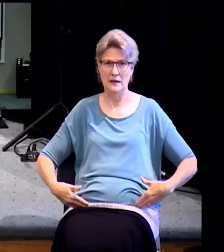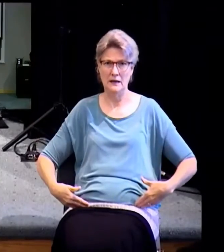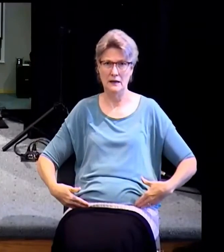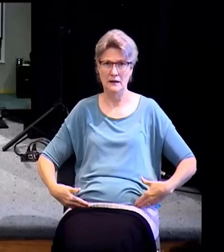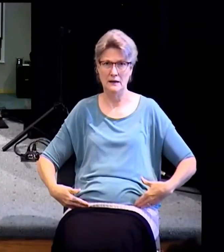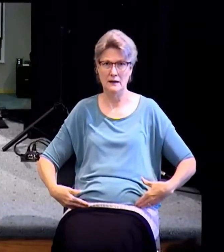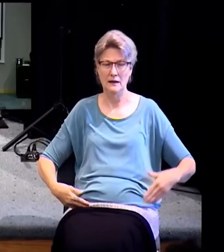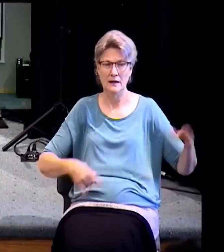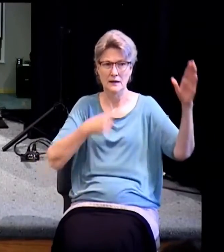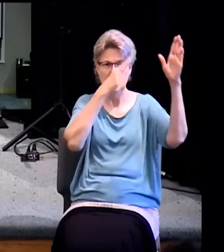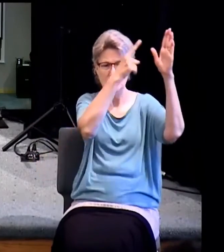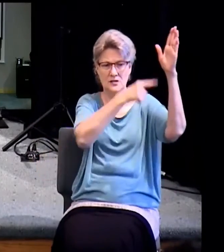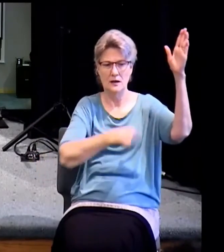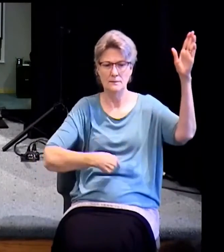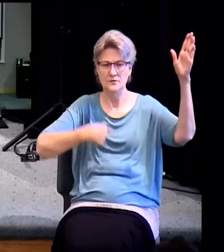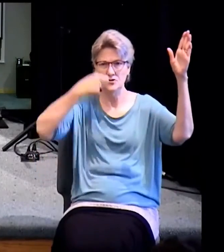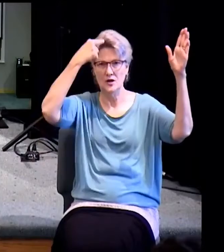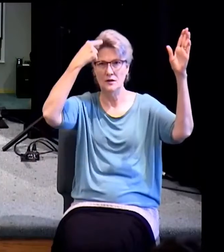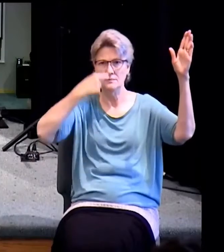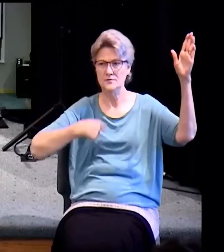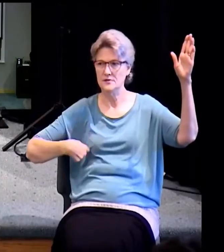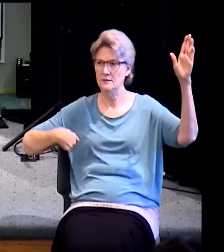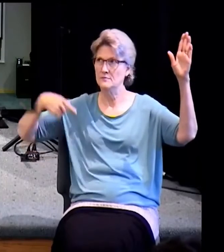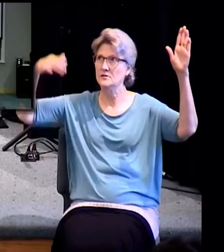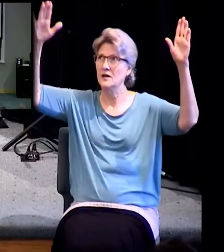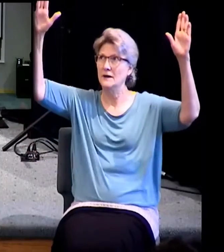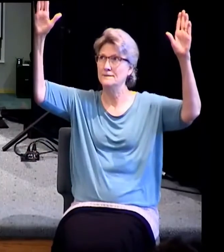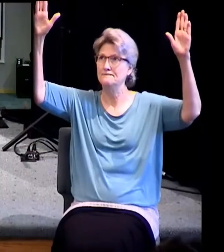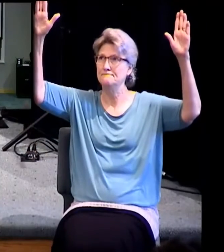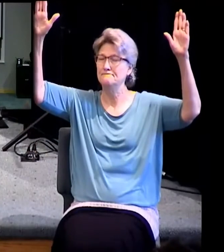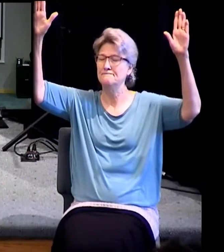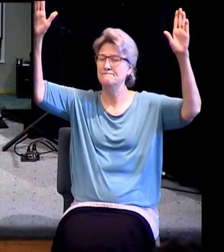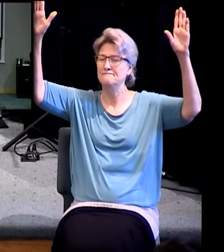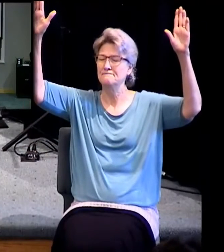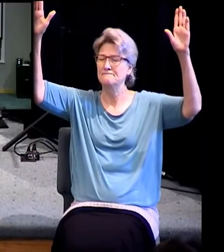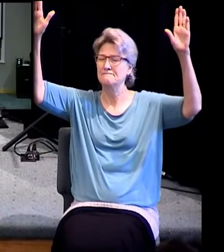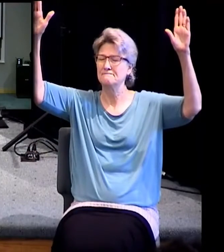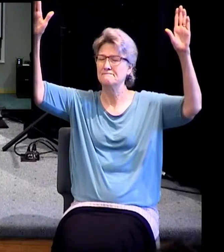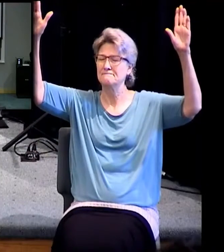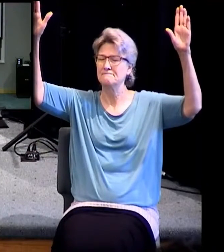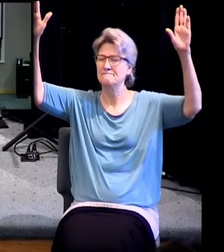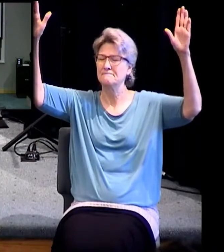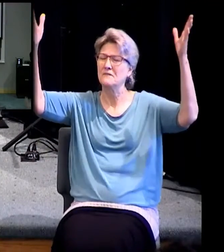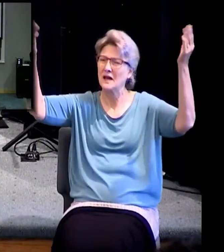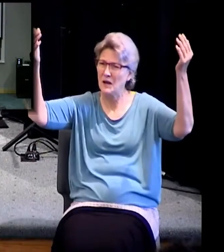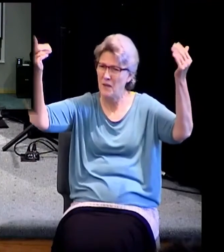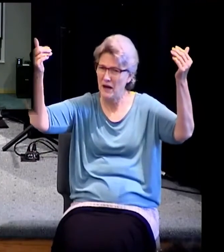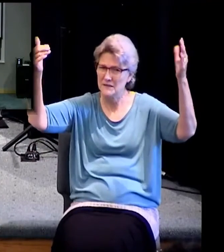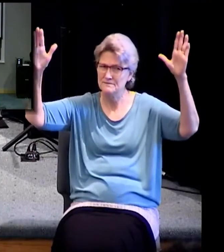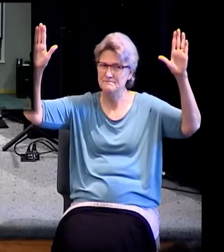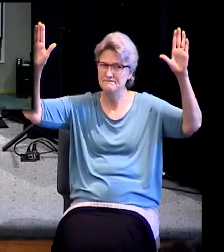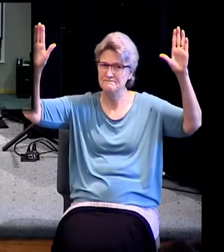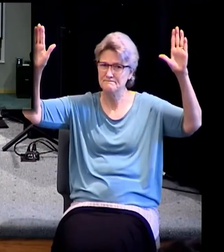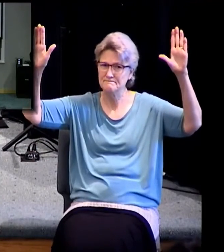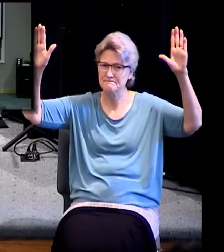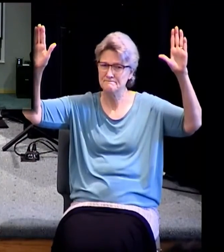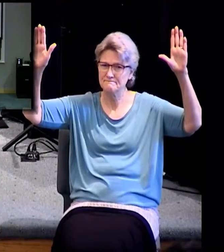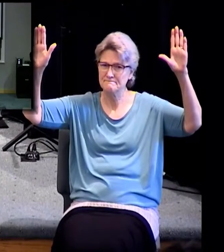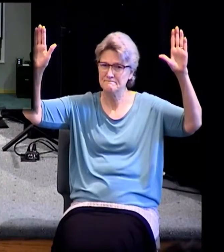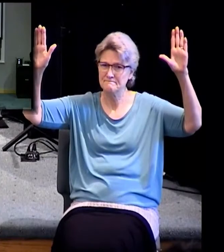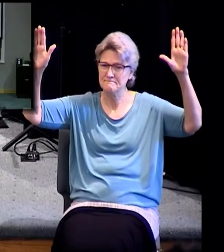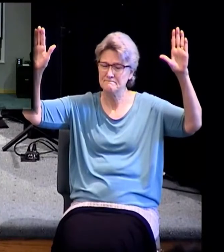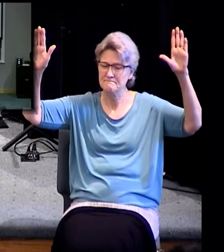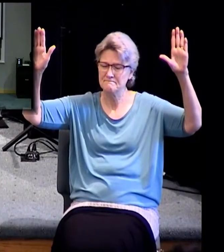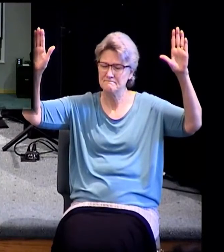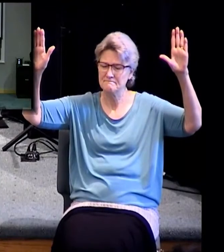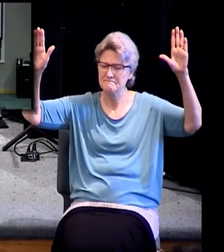I invoke it upon every problem in my life. Oh, come on, let it settle in. I'm